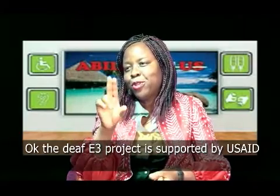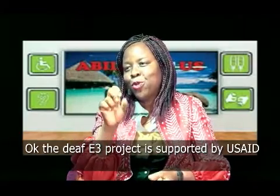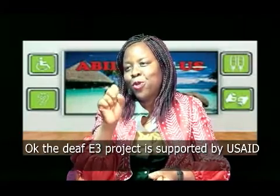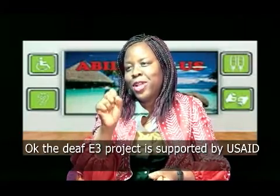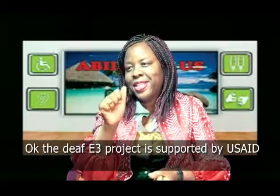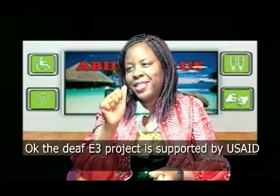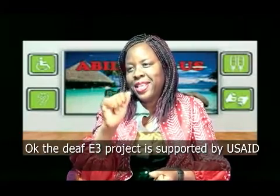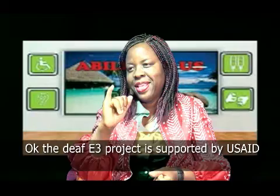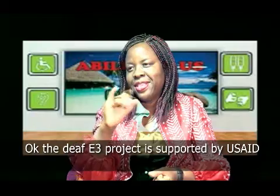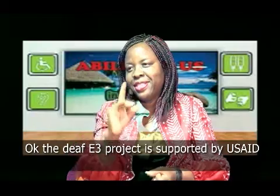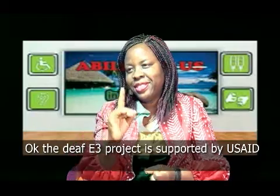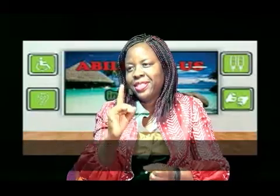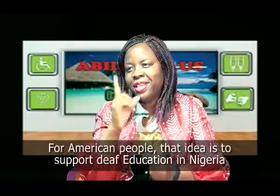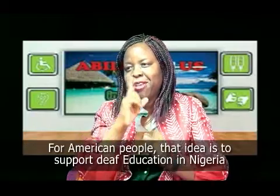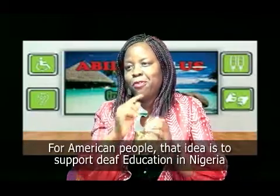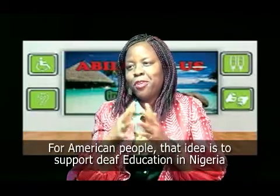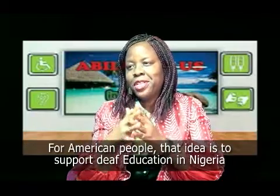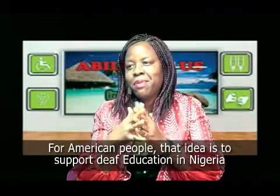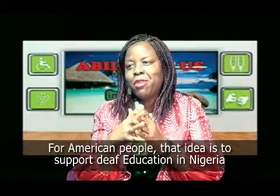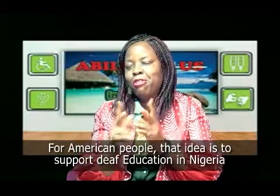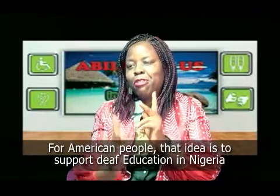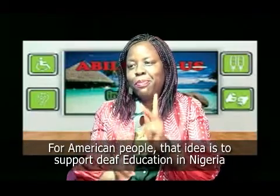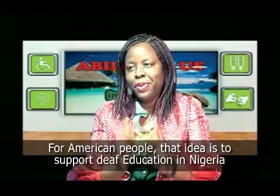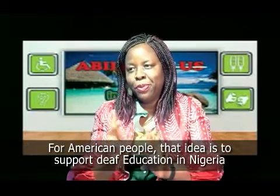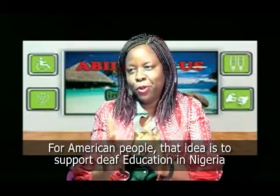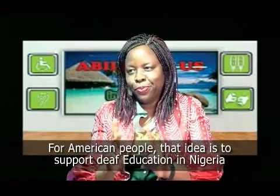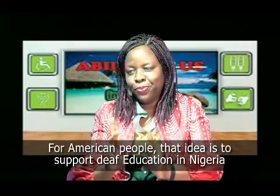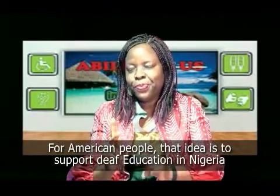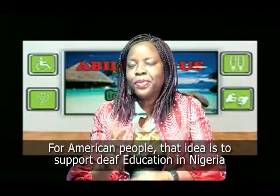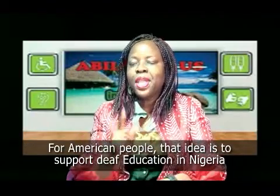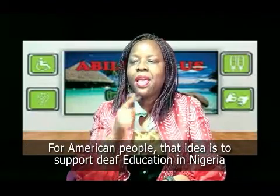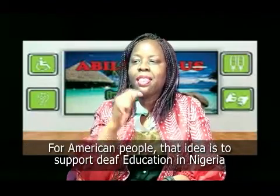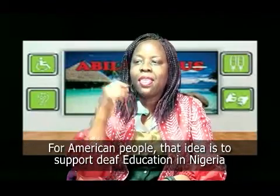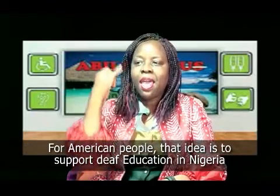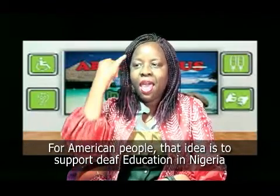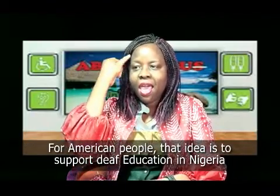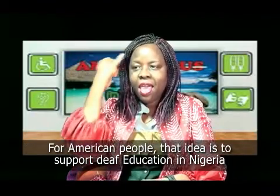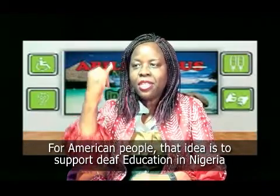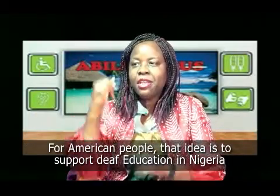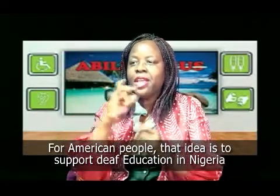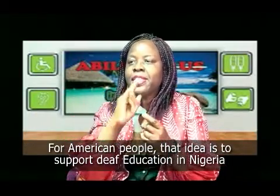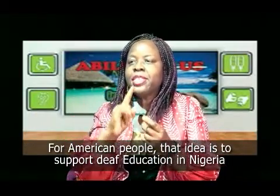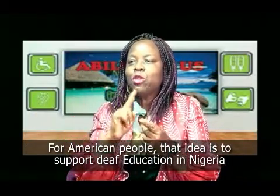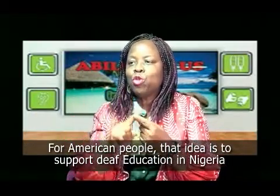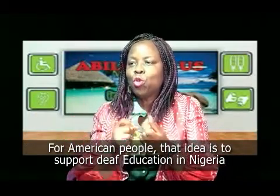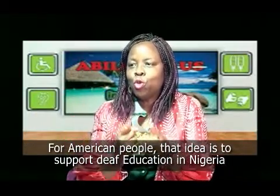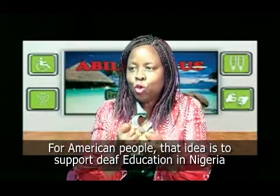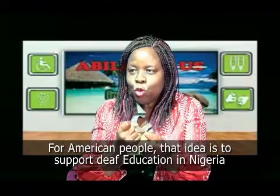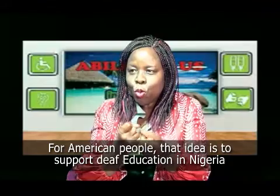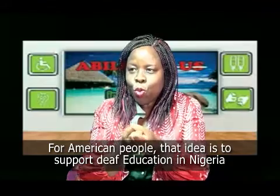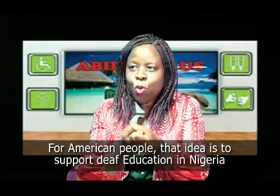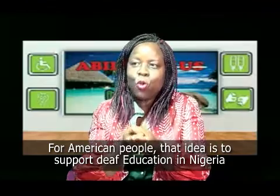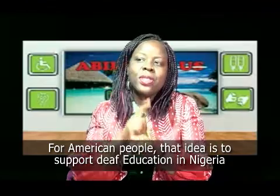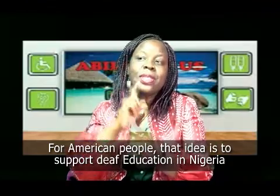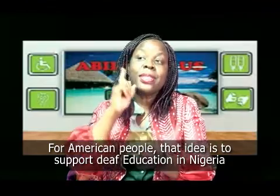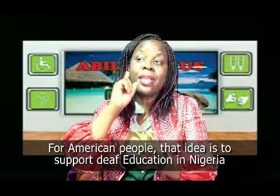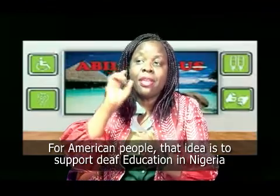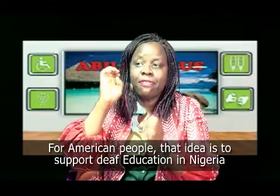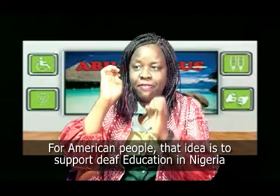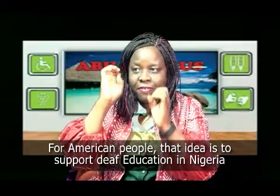by USAID for the American people. That idea is to support